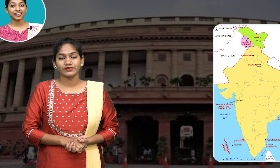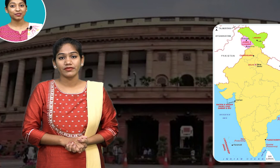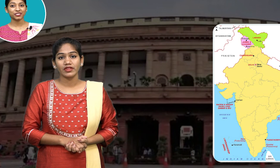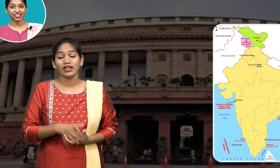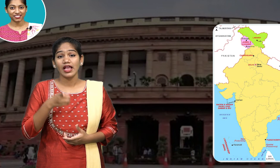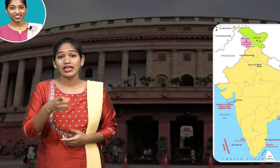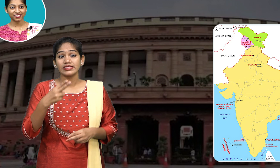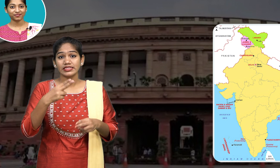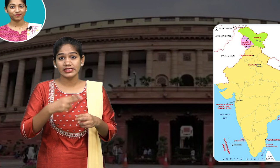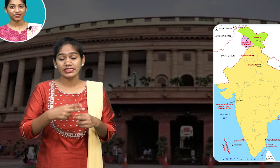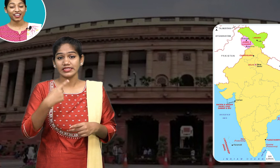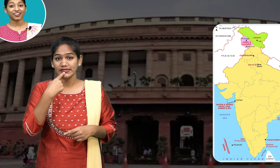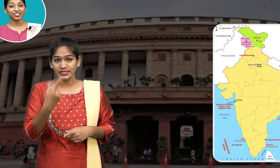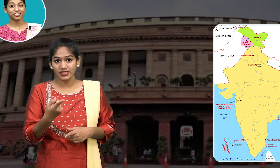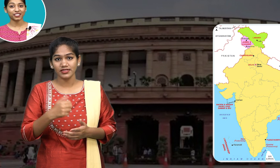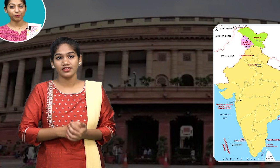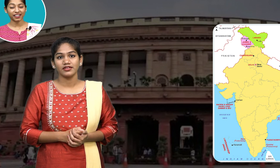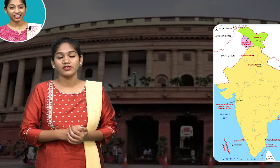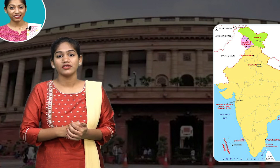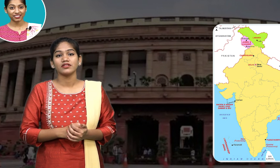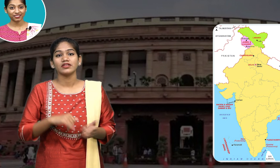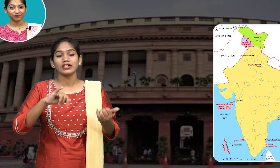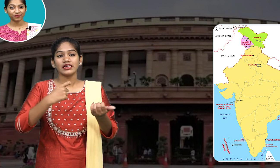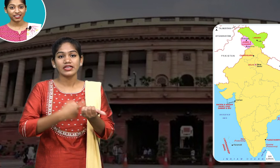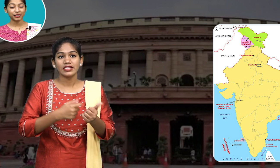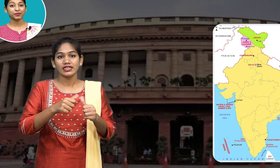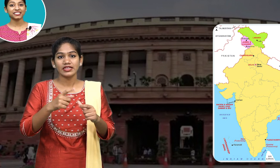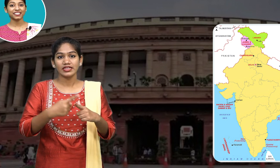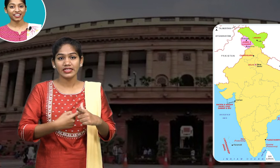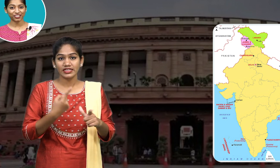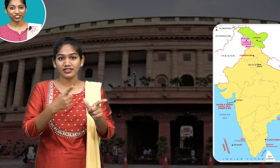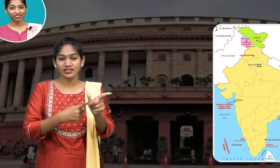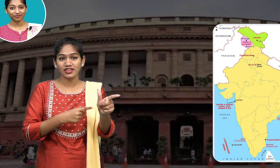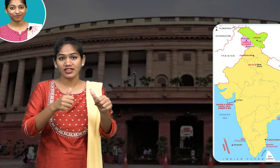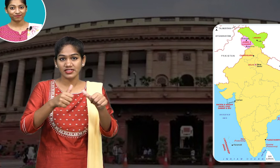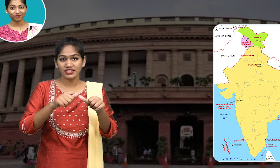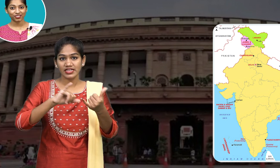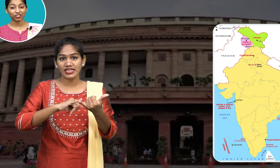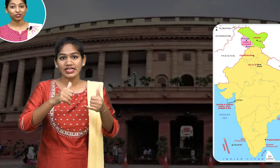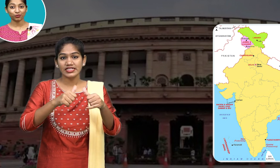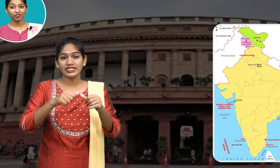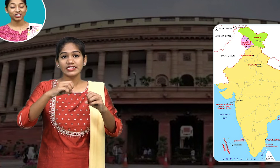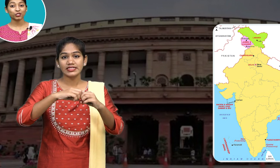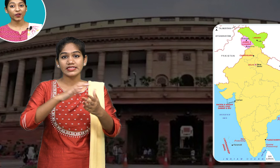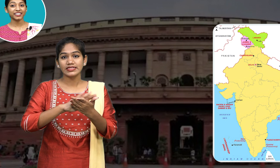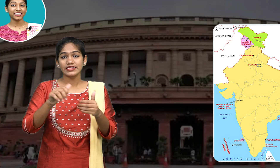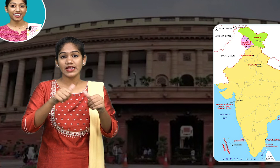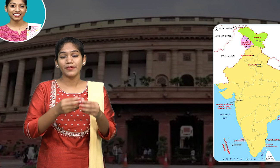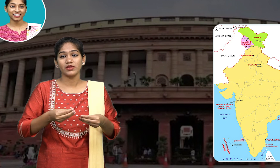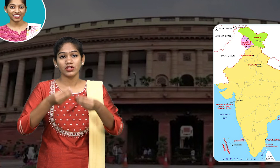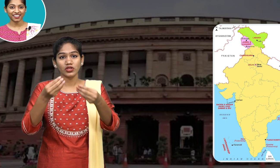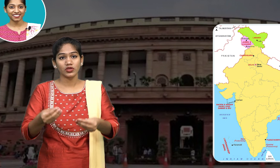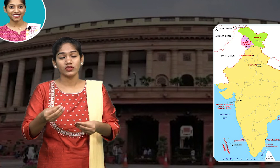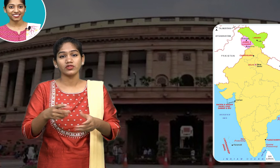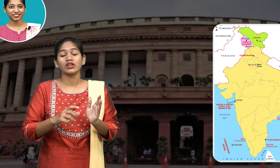As the name suggests, Rajya Sabha gives representation to